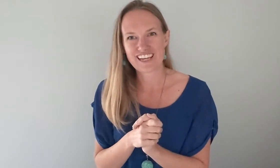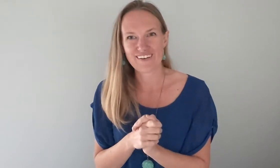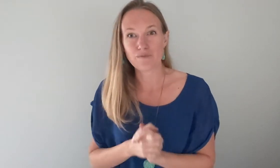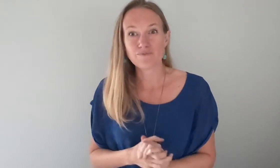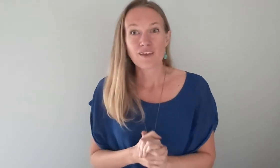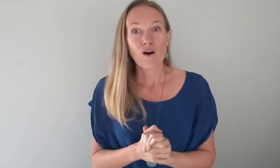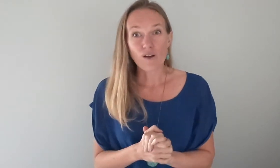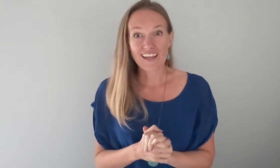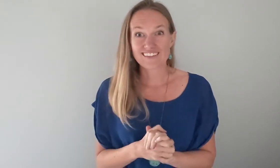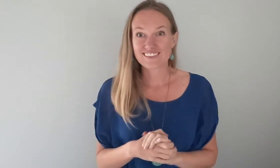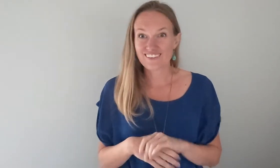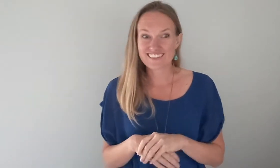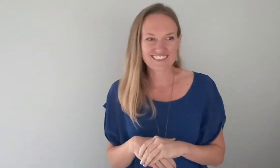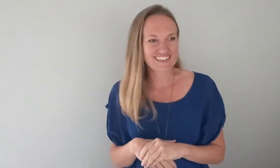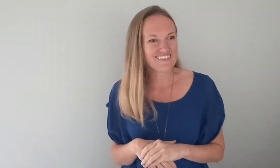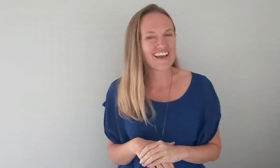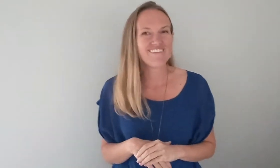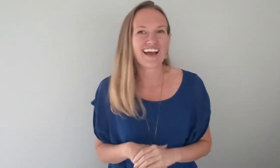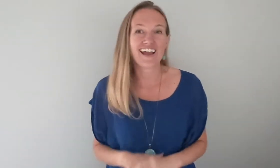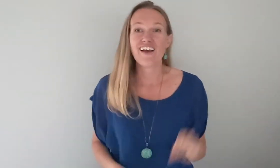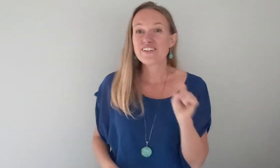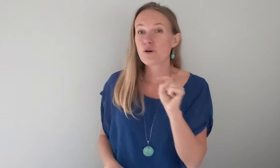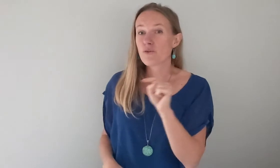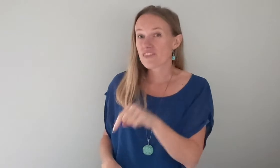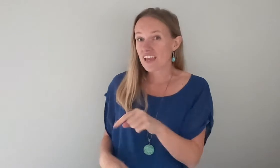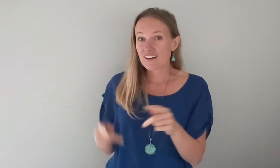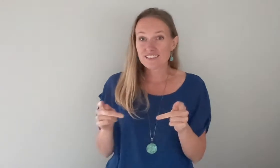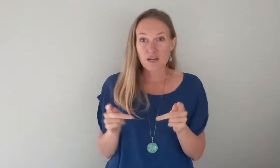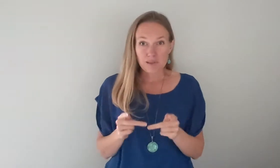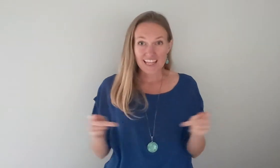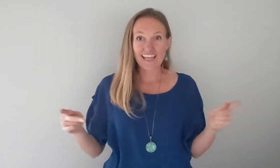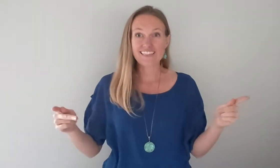channel. Okay, so let's get started right away. So there's a place